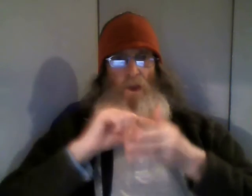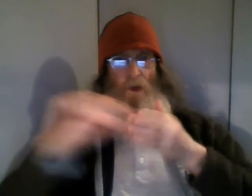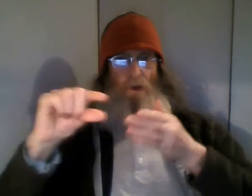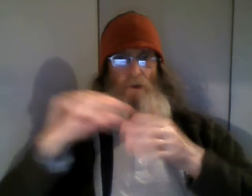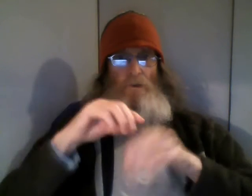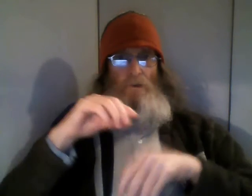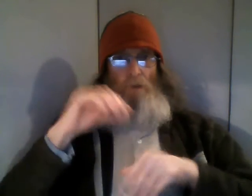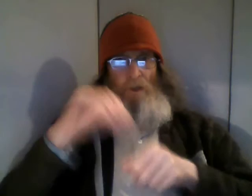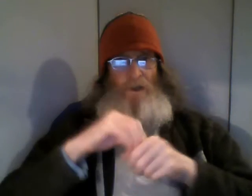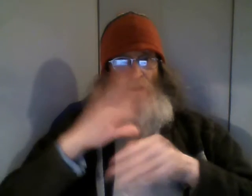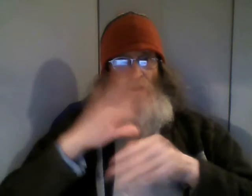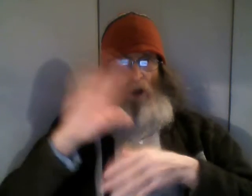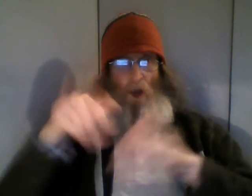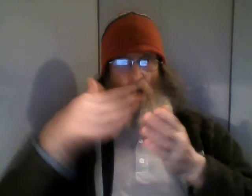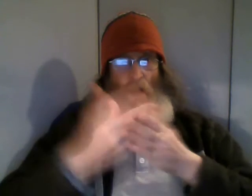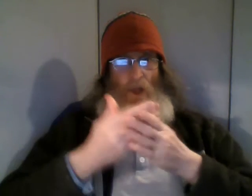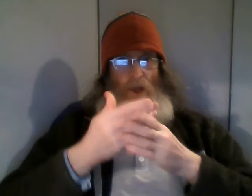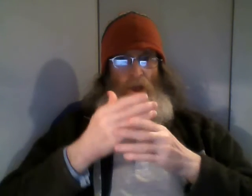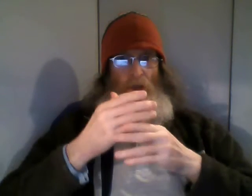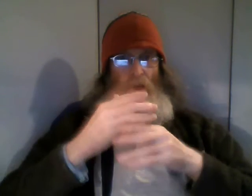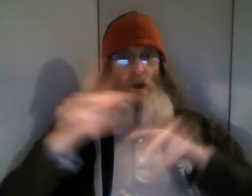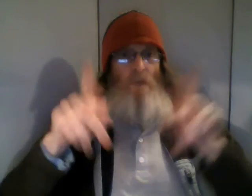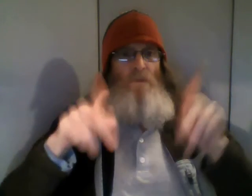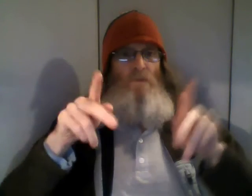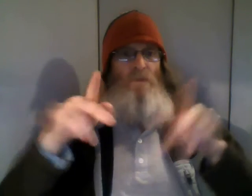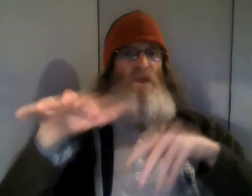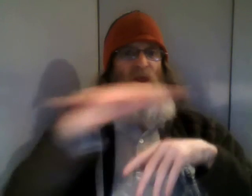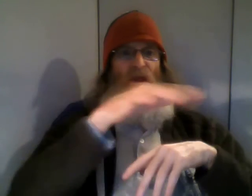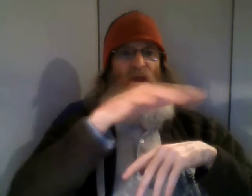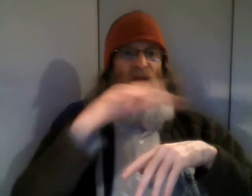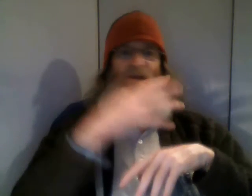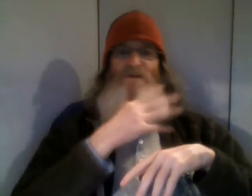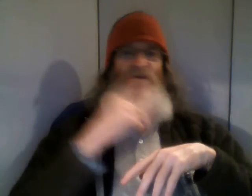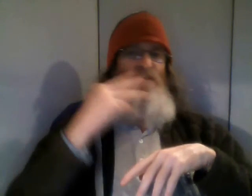Yeah? Spending a few hours with your prepared is not going to kill you, okay? So, there he is. Let's go.